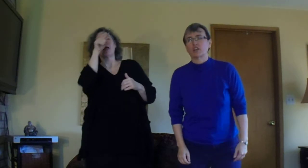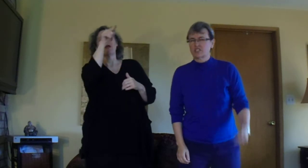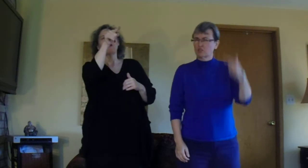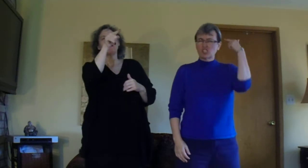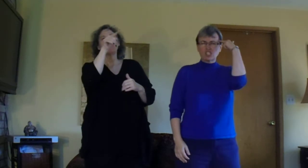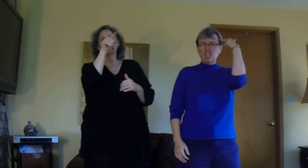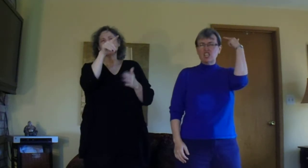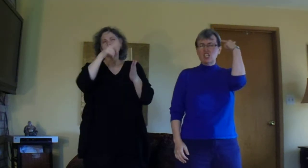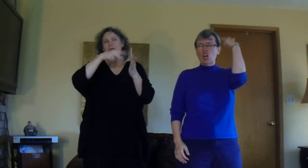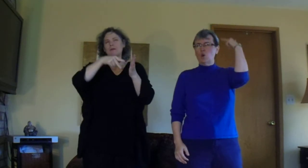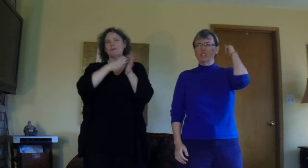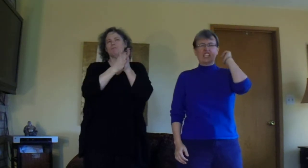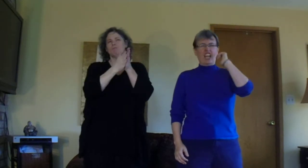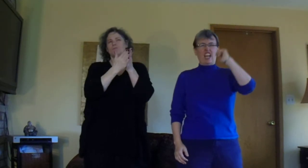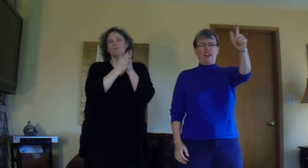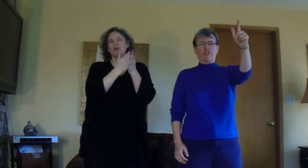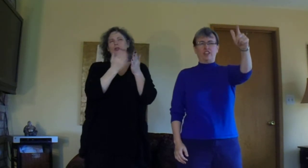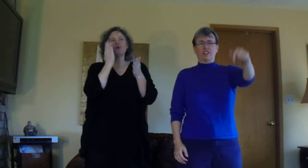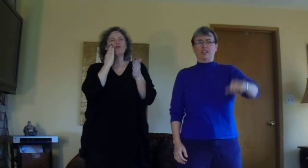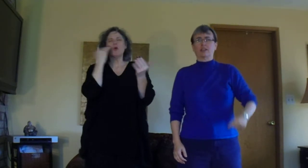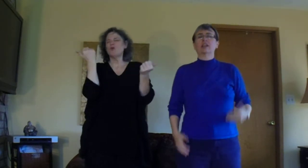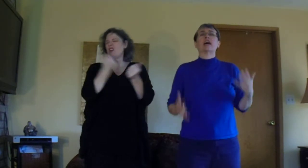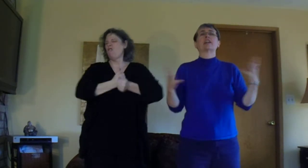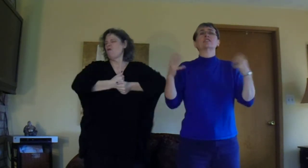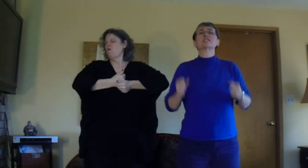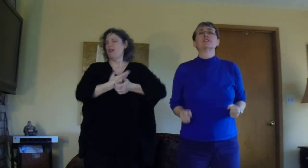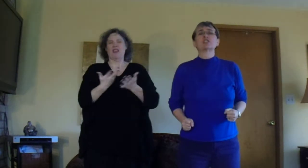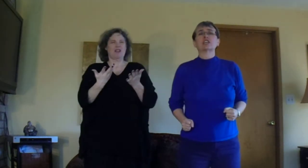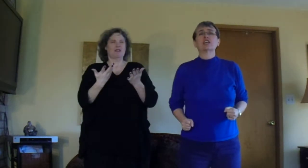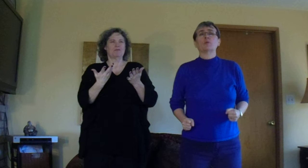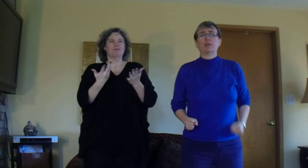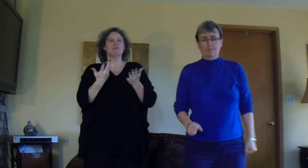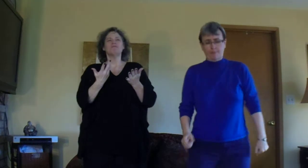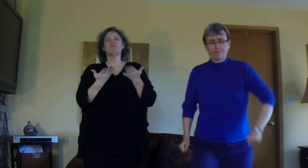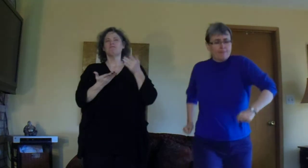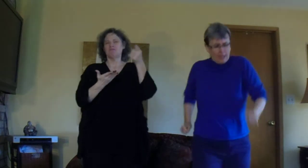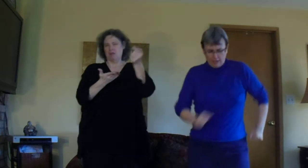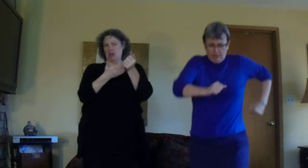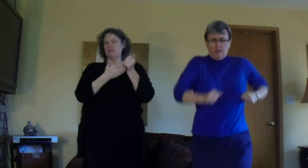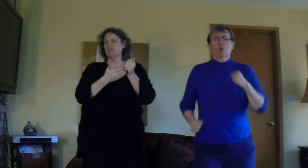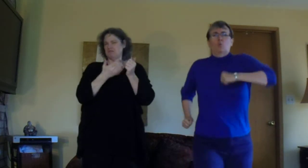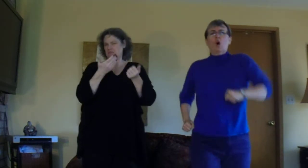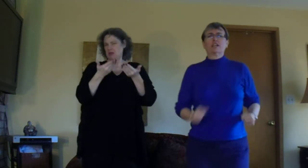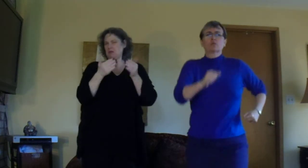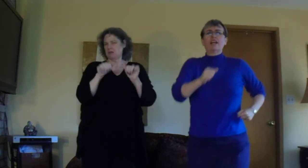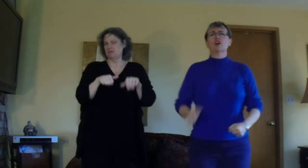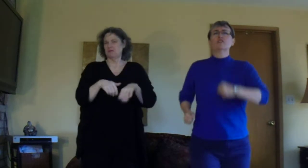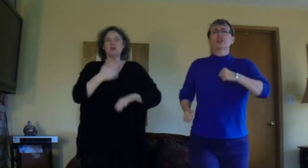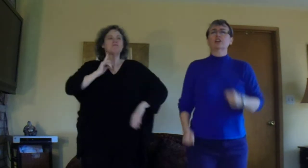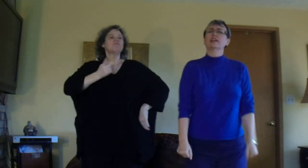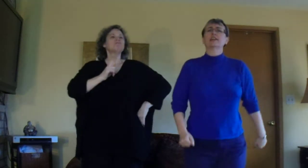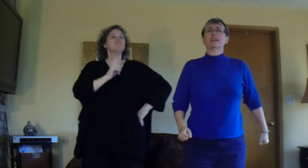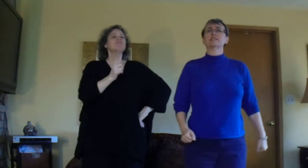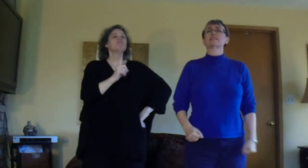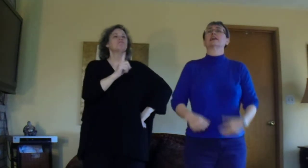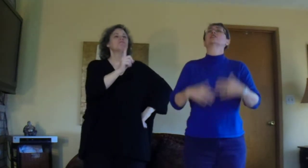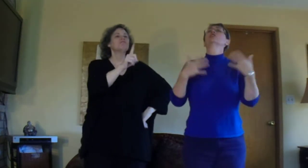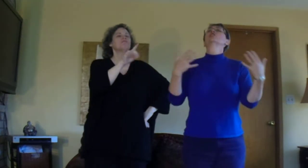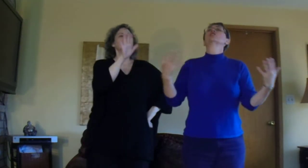so she knows everything, and I'll see if she can help me. Walked right over and said,